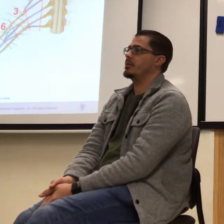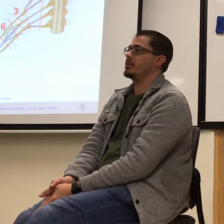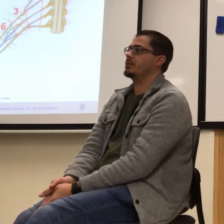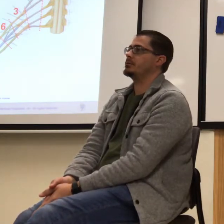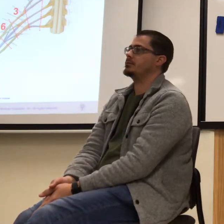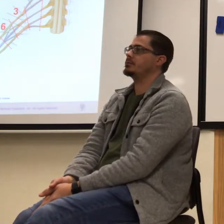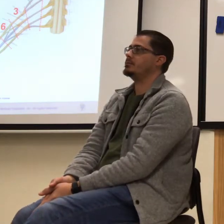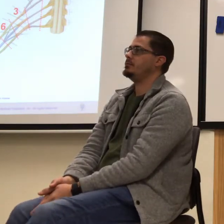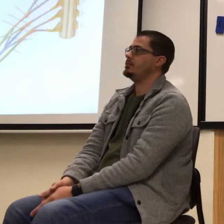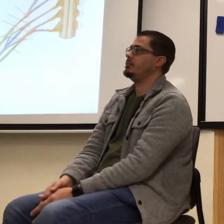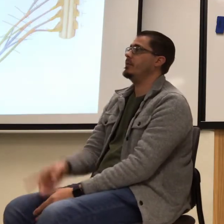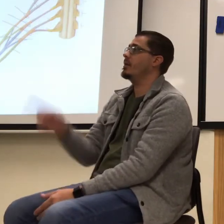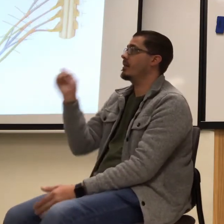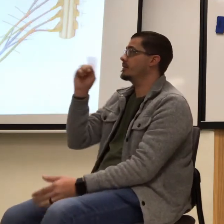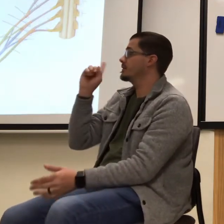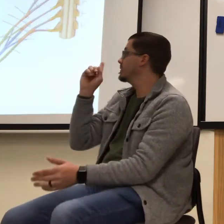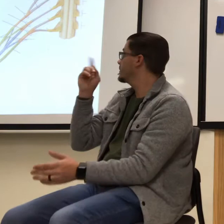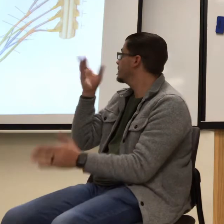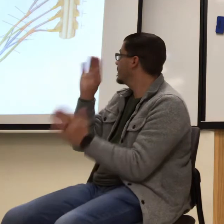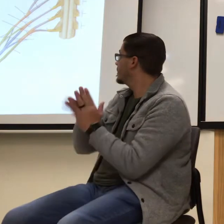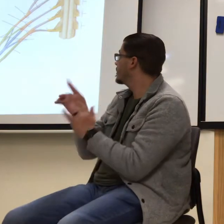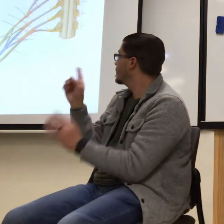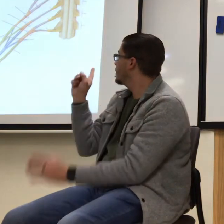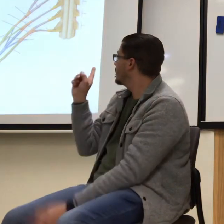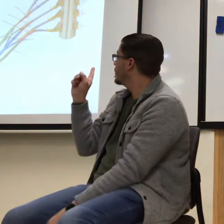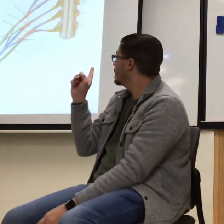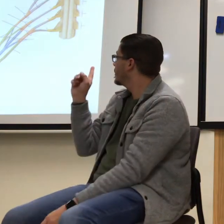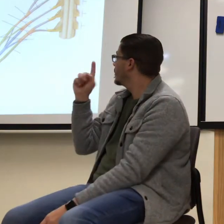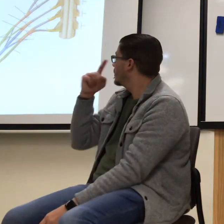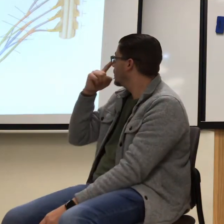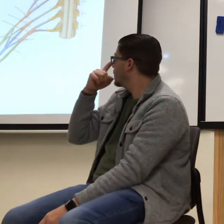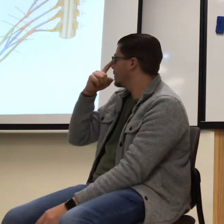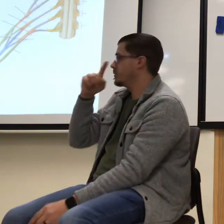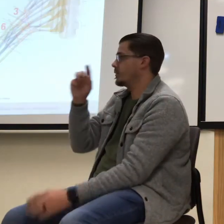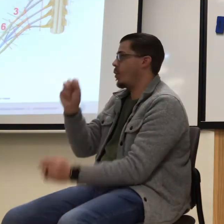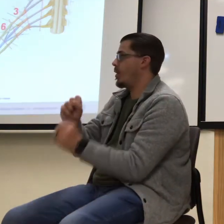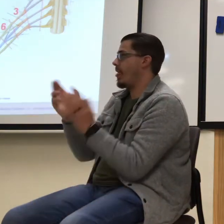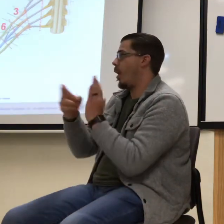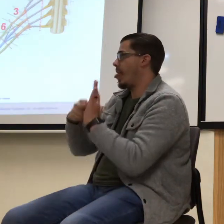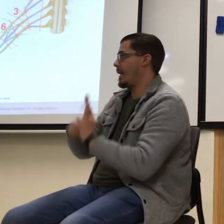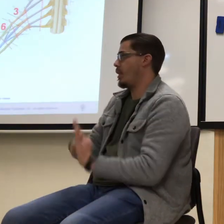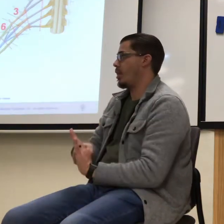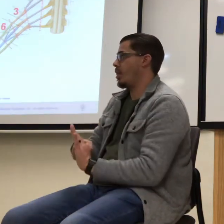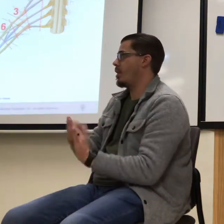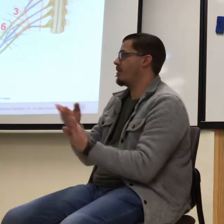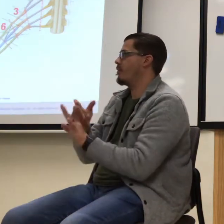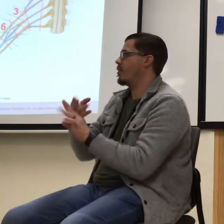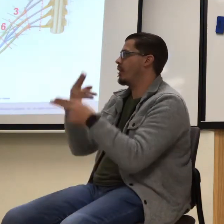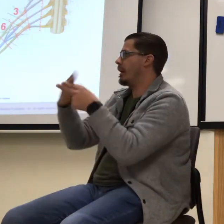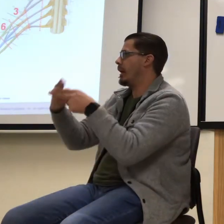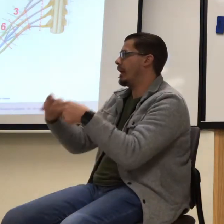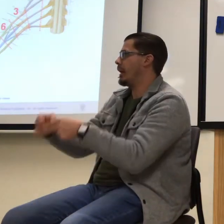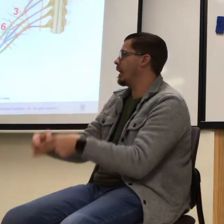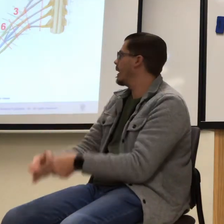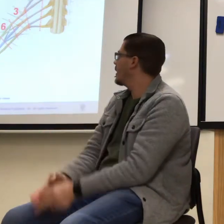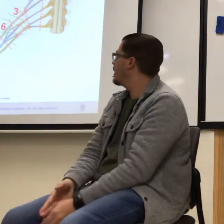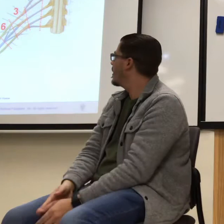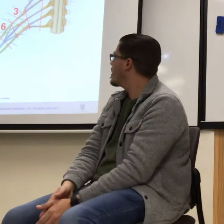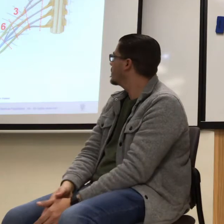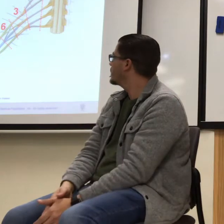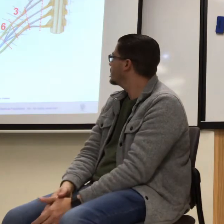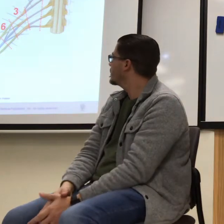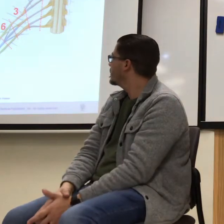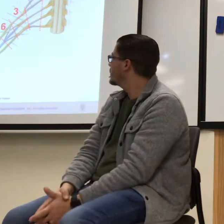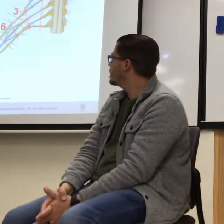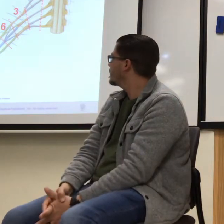I have this next figure just completely unlabeled. And before I get into the names here,